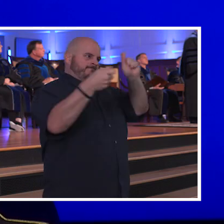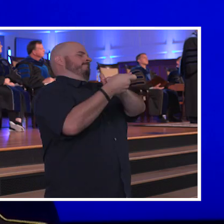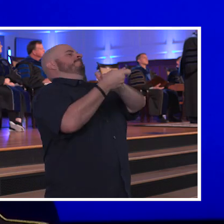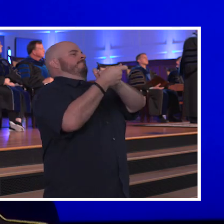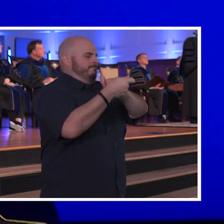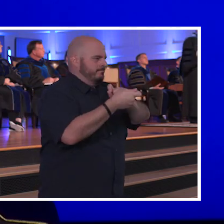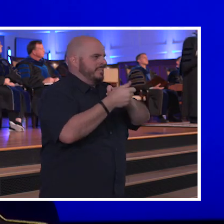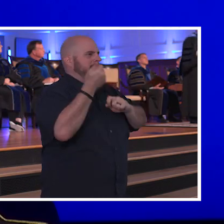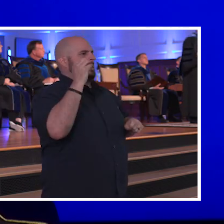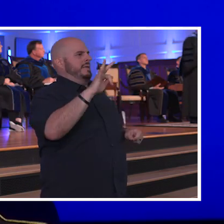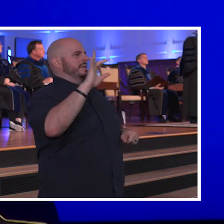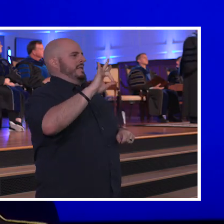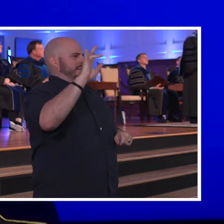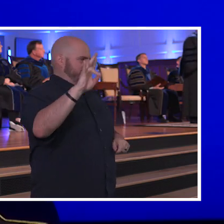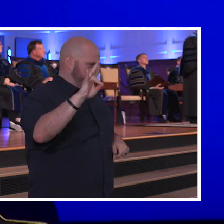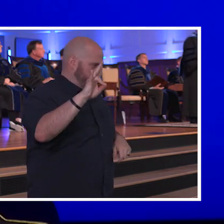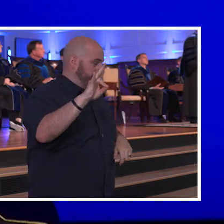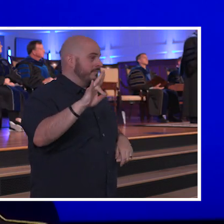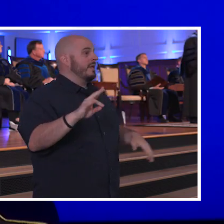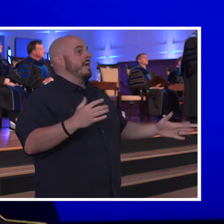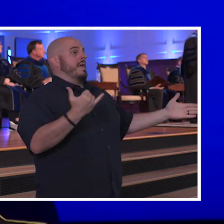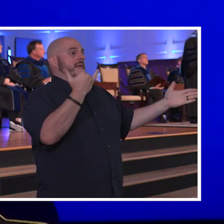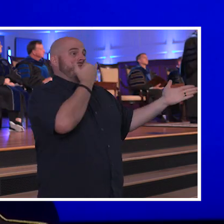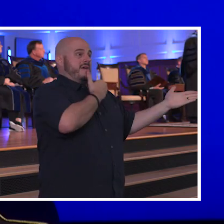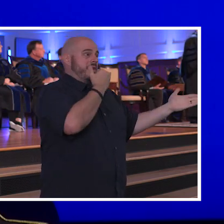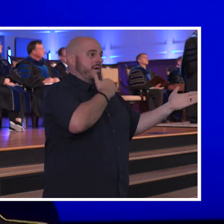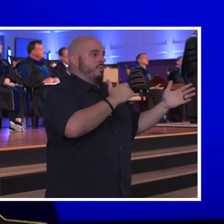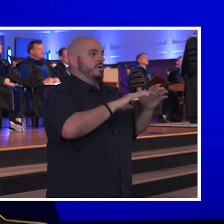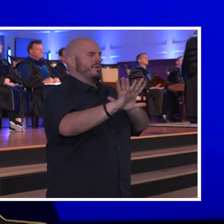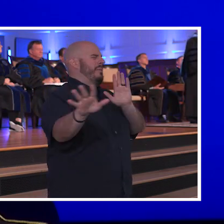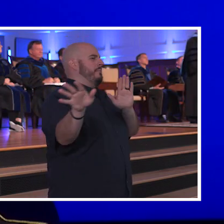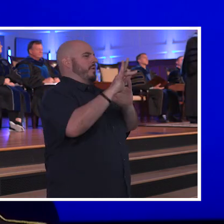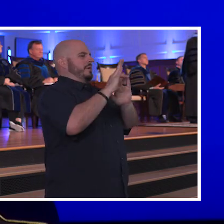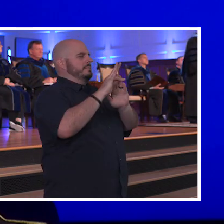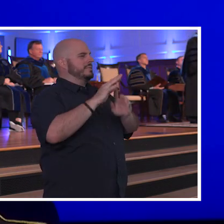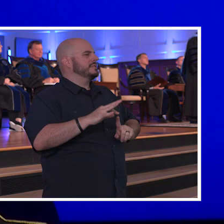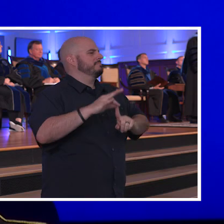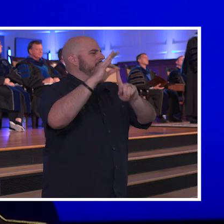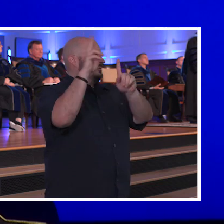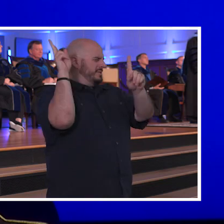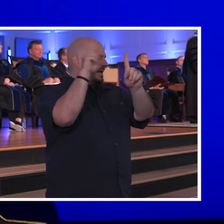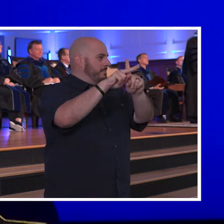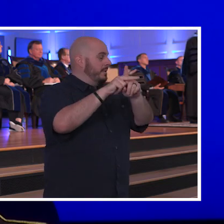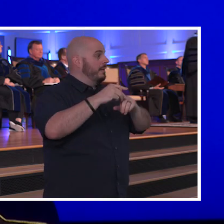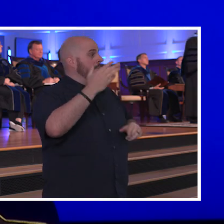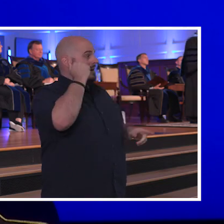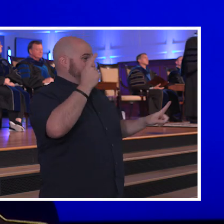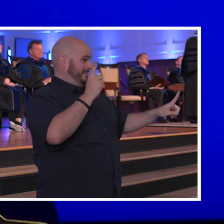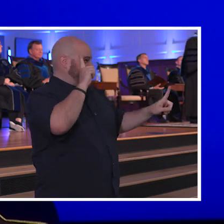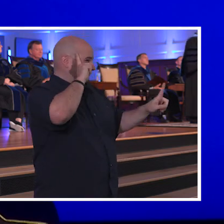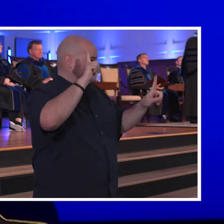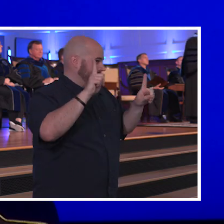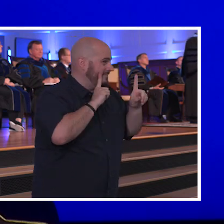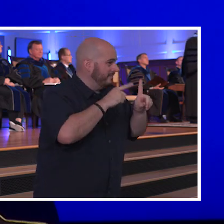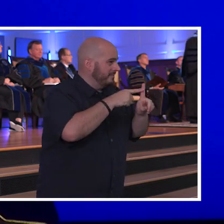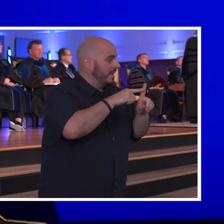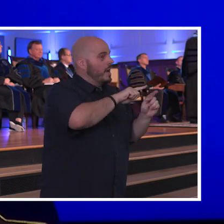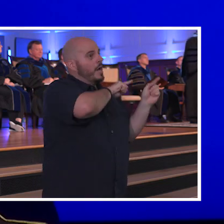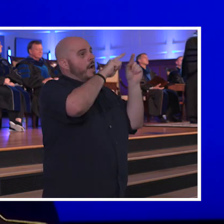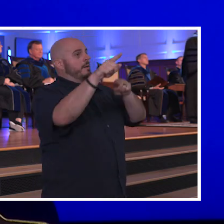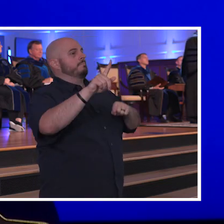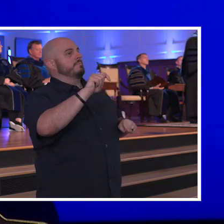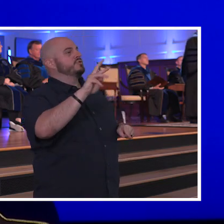1987, and Yvette was appointed with a special assignment because of her deafness and headed to Trinidad as